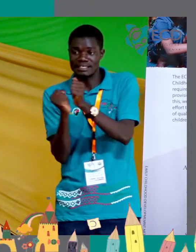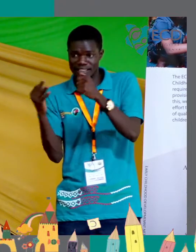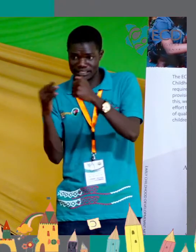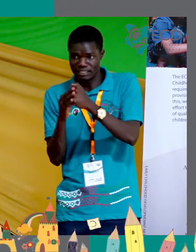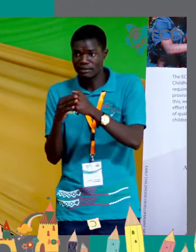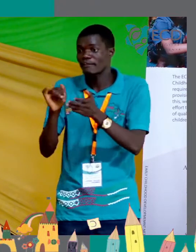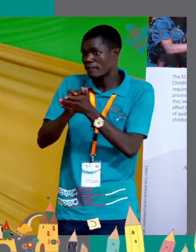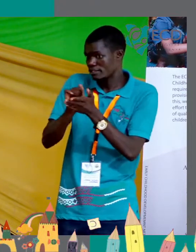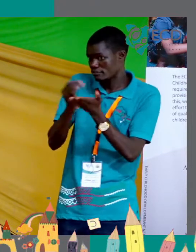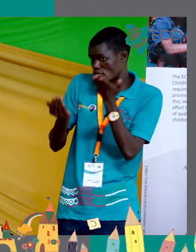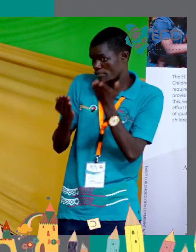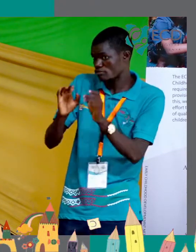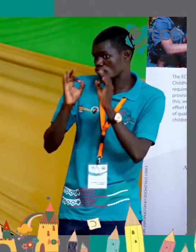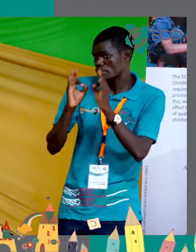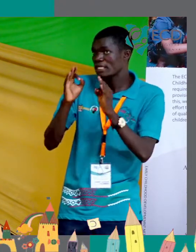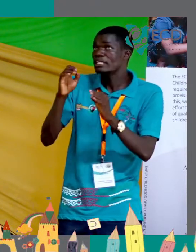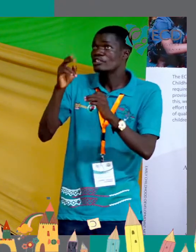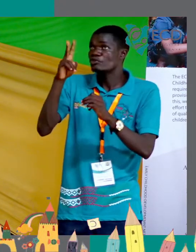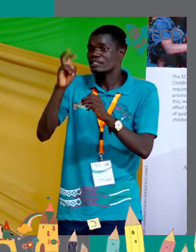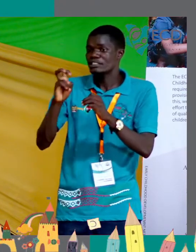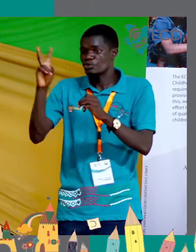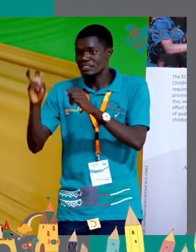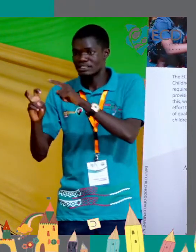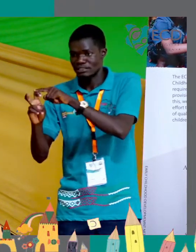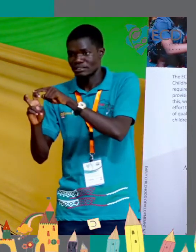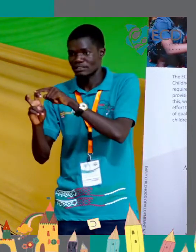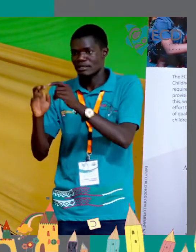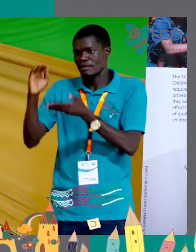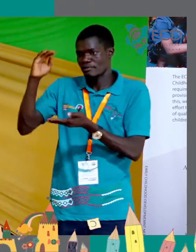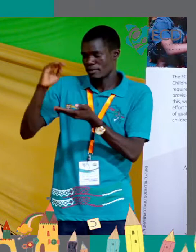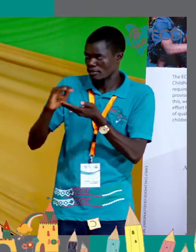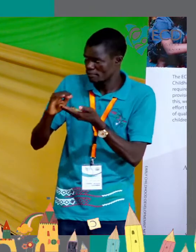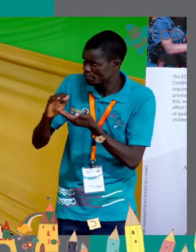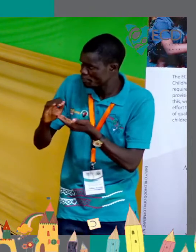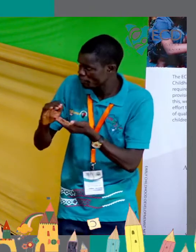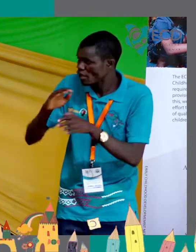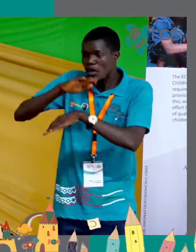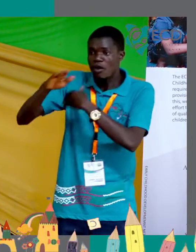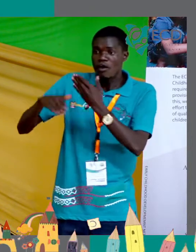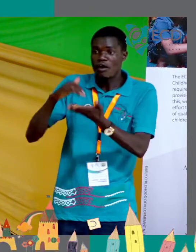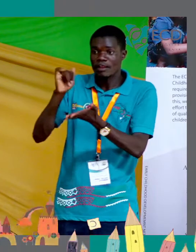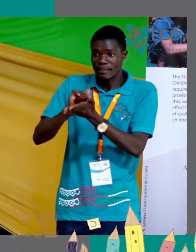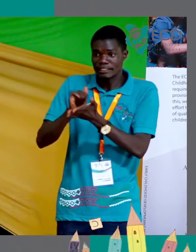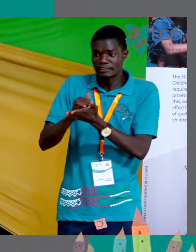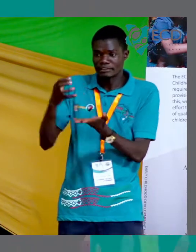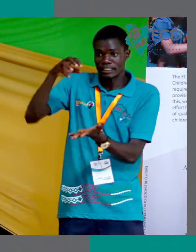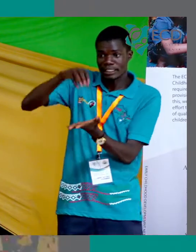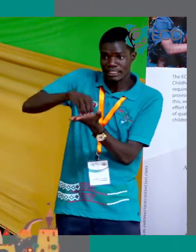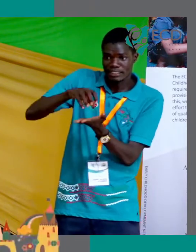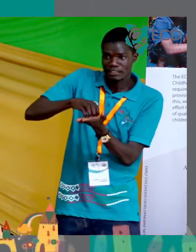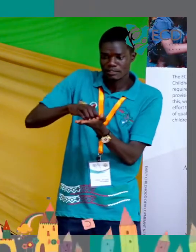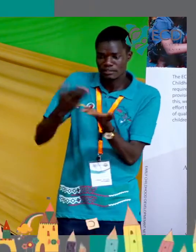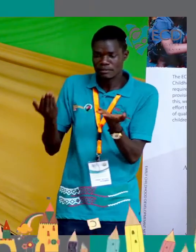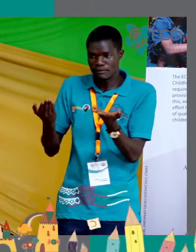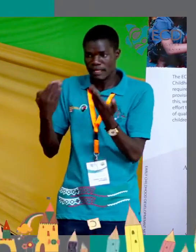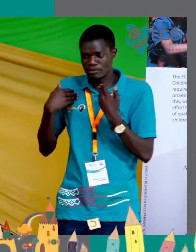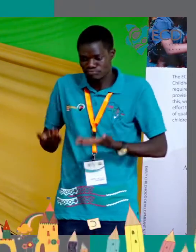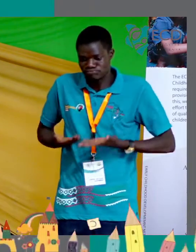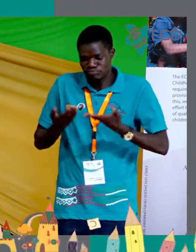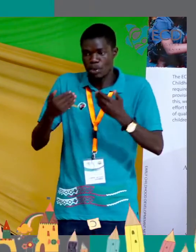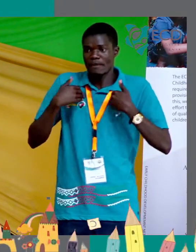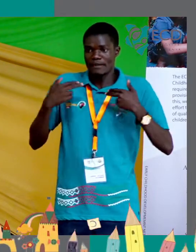period in 2020. And these are cases that present to health facilities, and we do